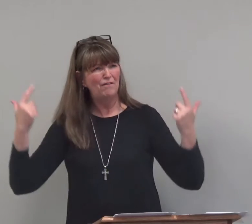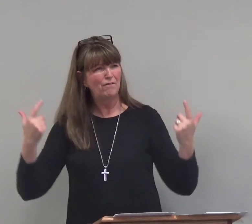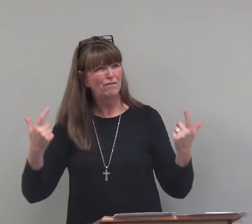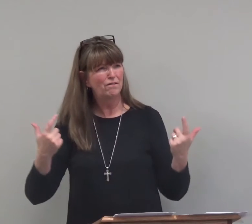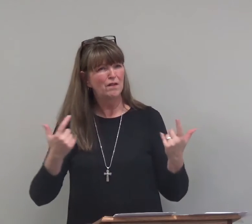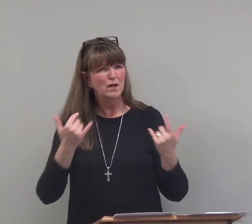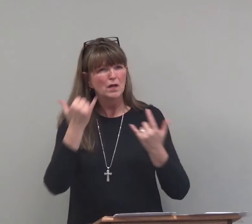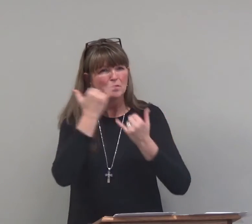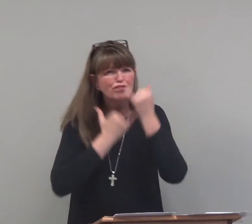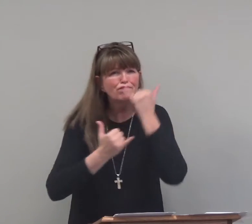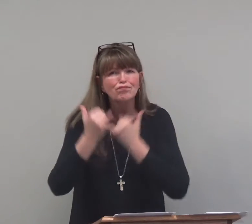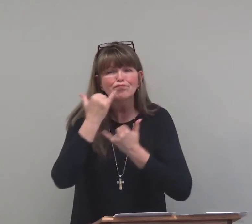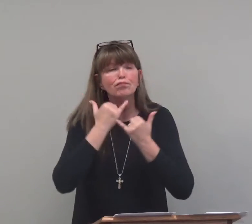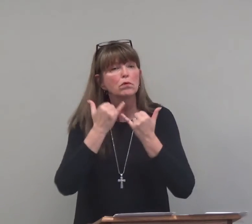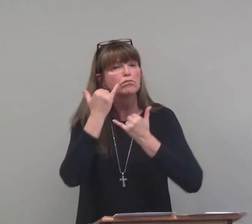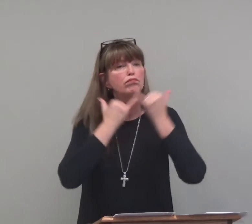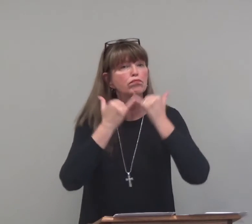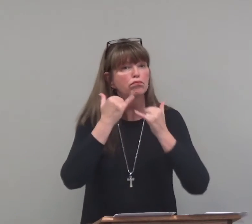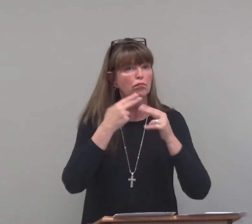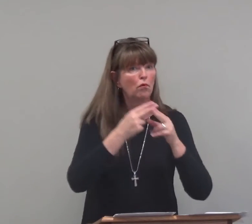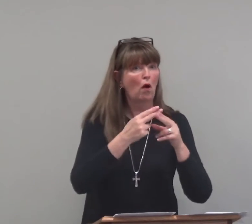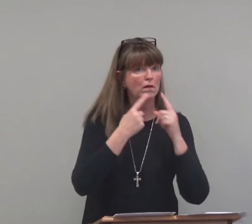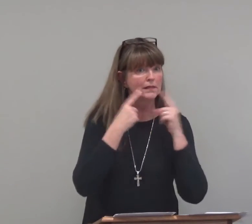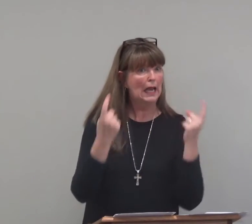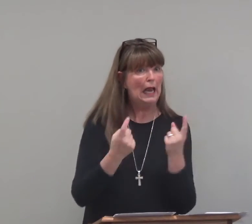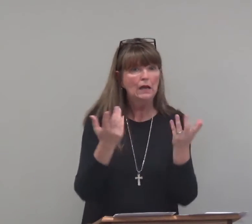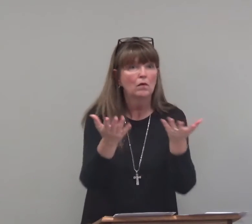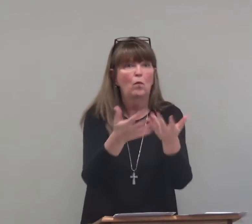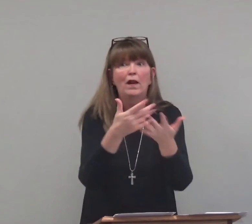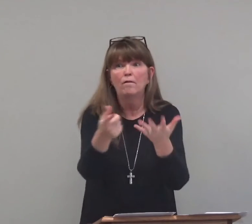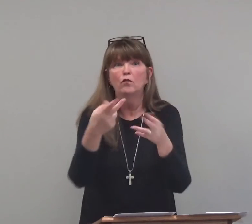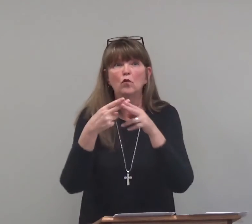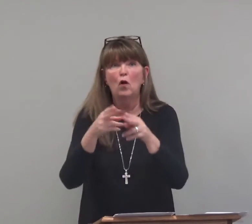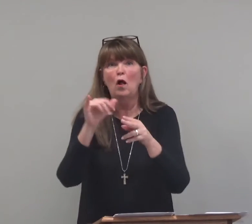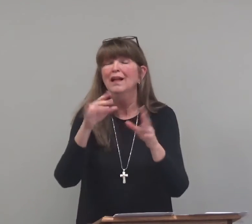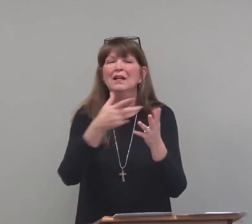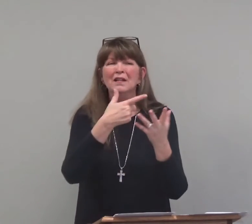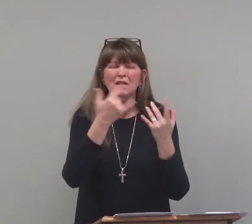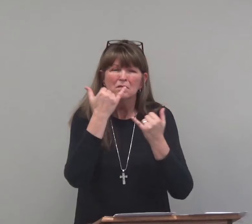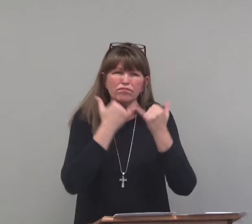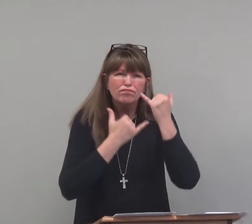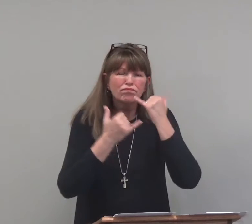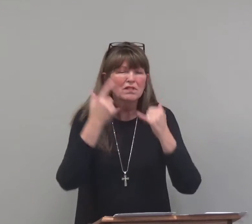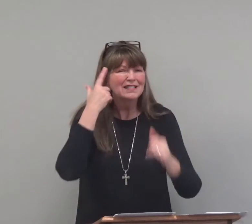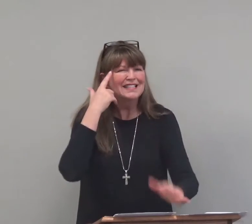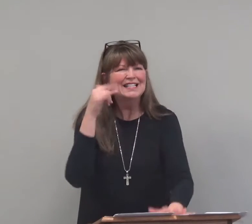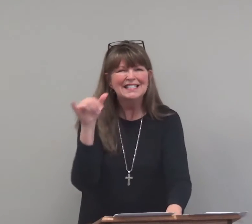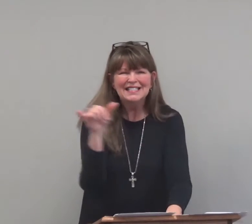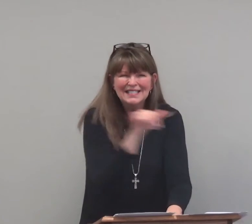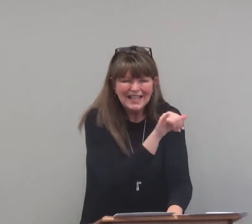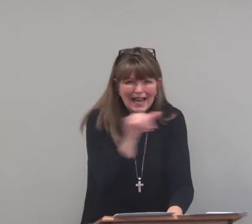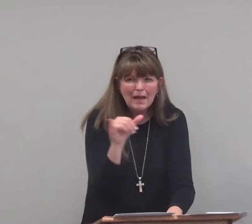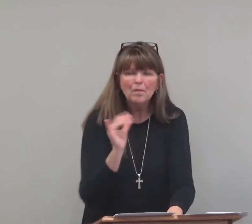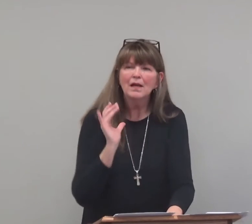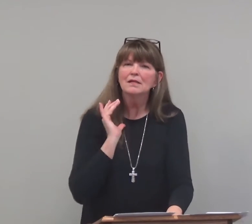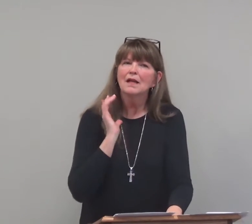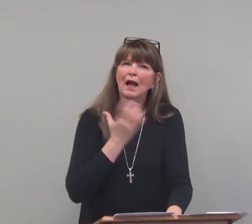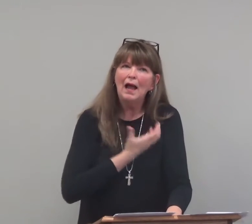They had messy lives, replete with errors. You can call them errors or sin, whatever you want to. But they were